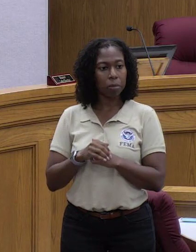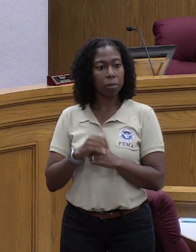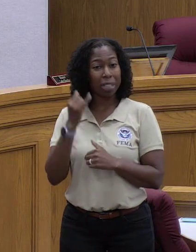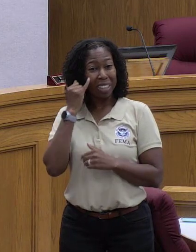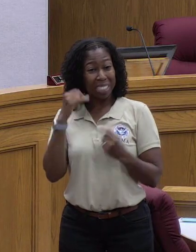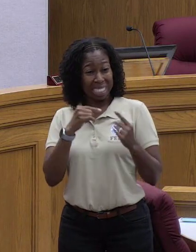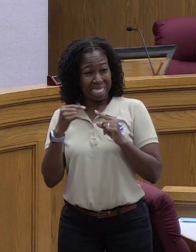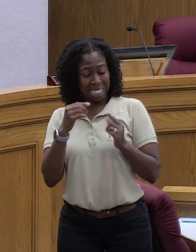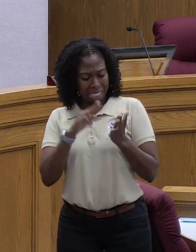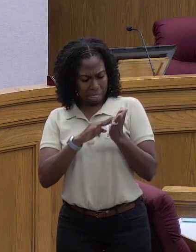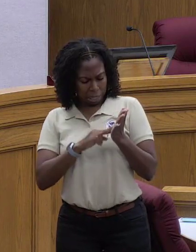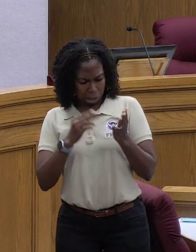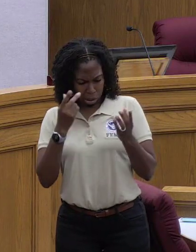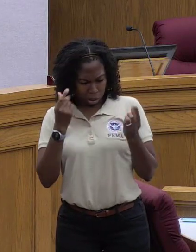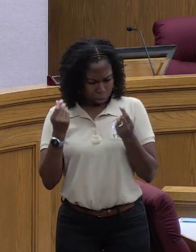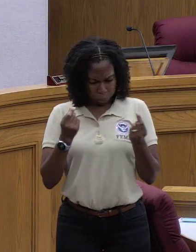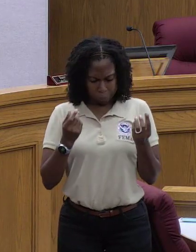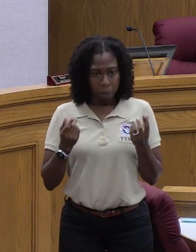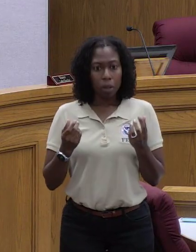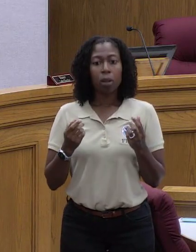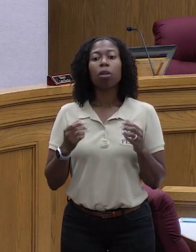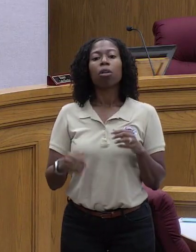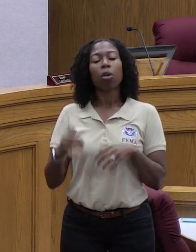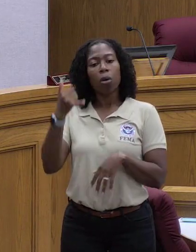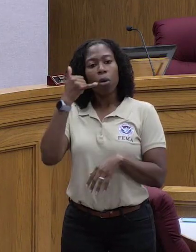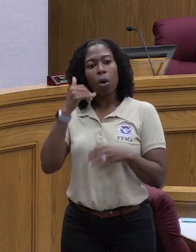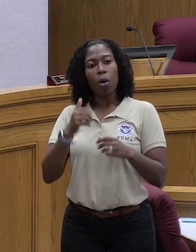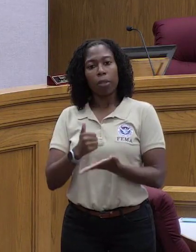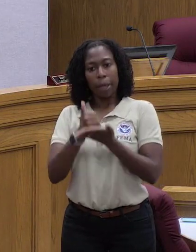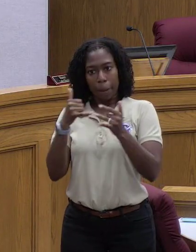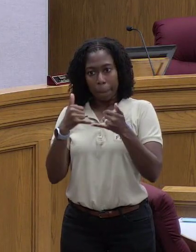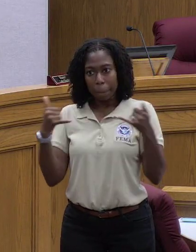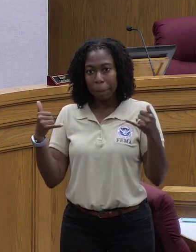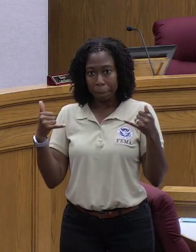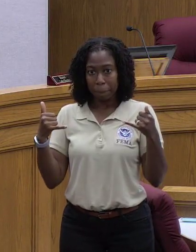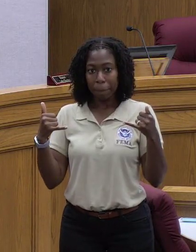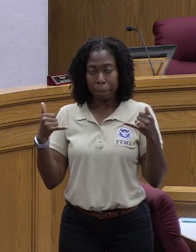that you can call them on the phone and they can walk you through it.